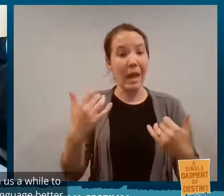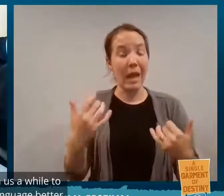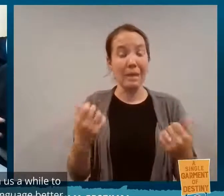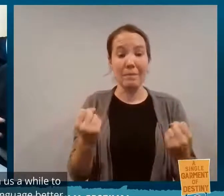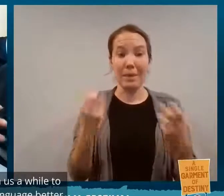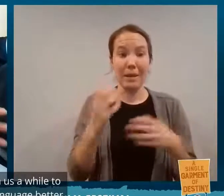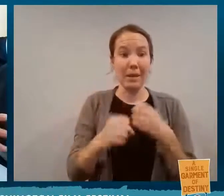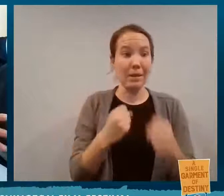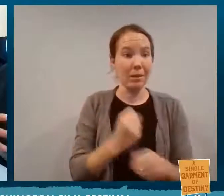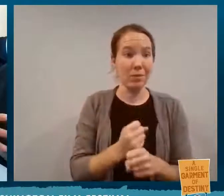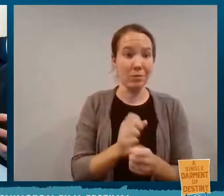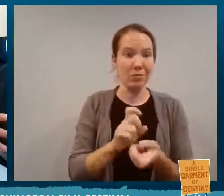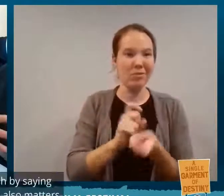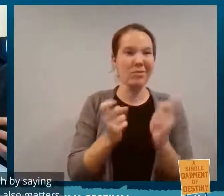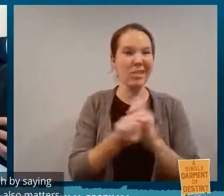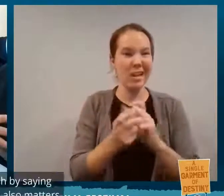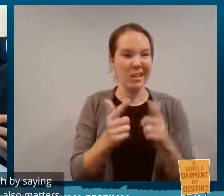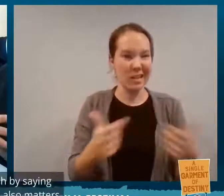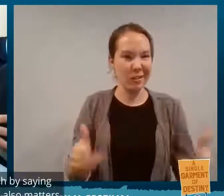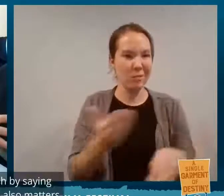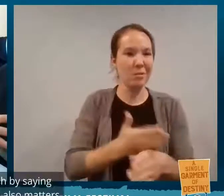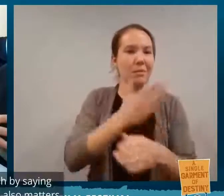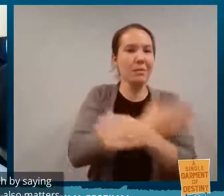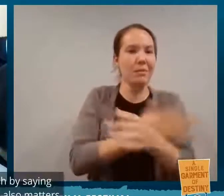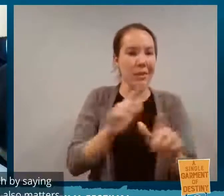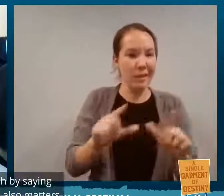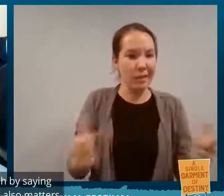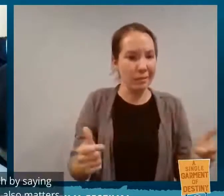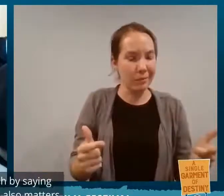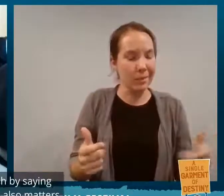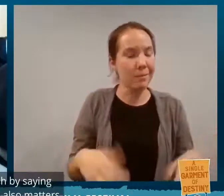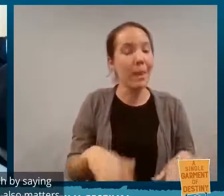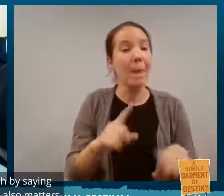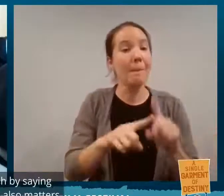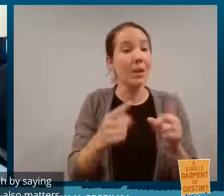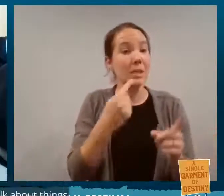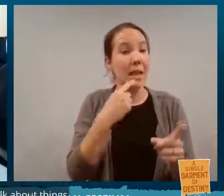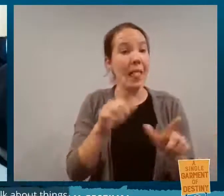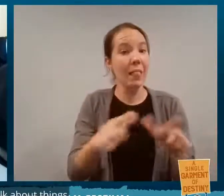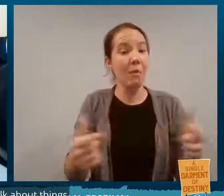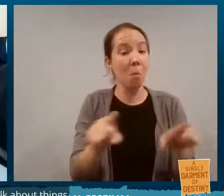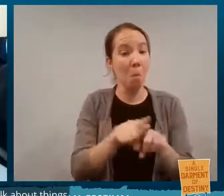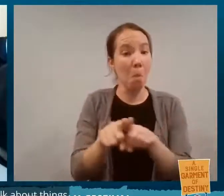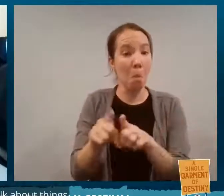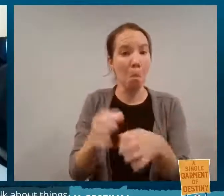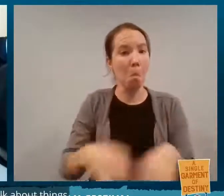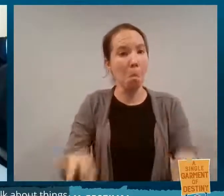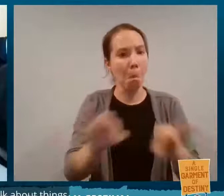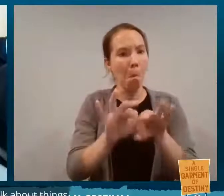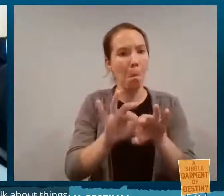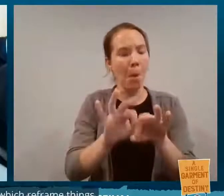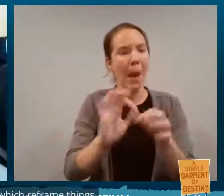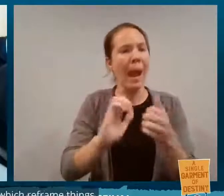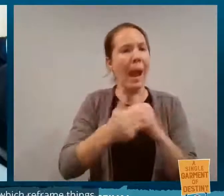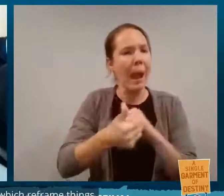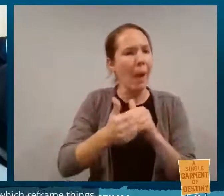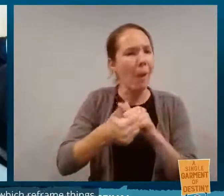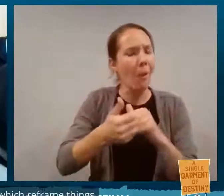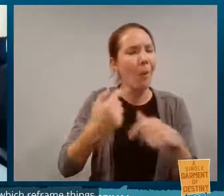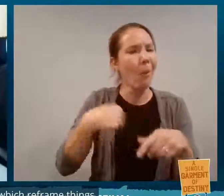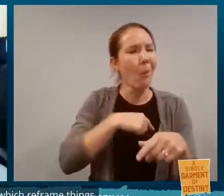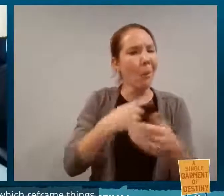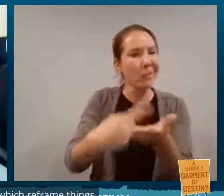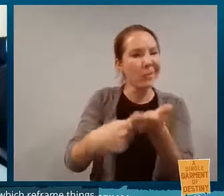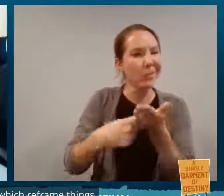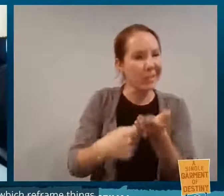this language better. I'll finish by saying language also matters. How we talk about things and the ways in